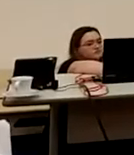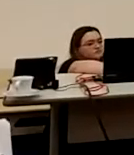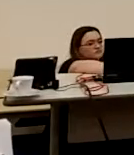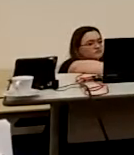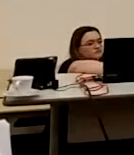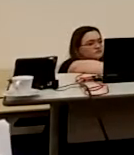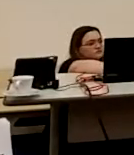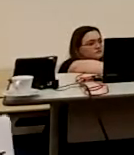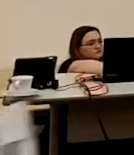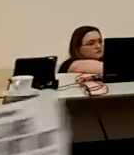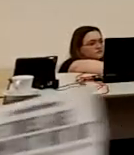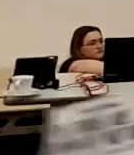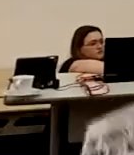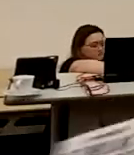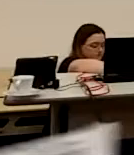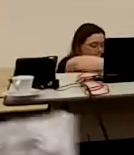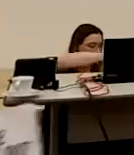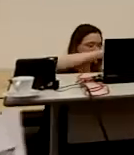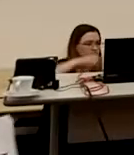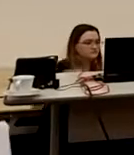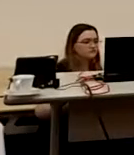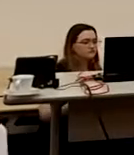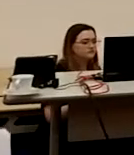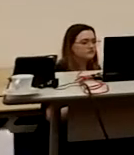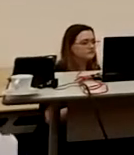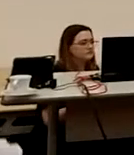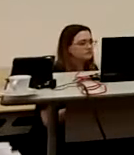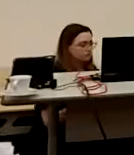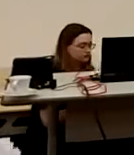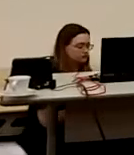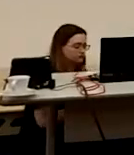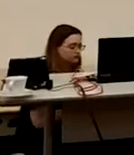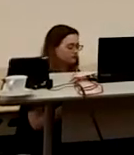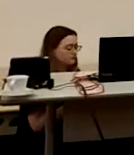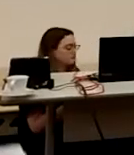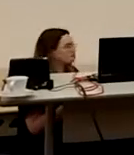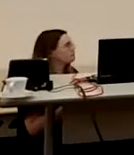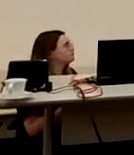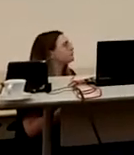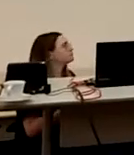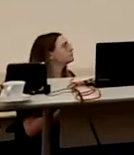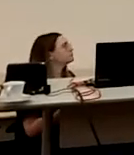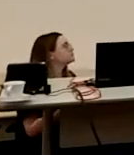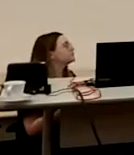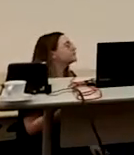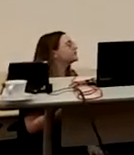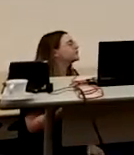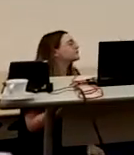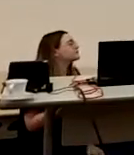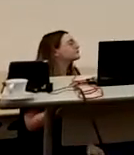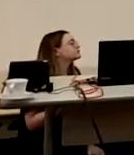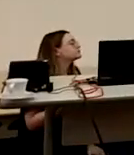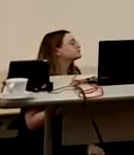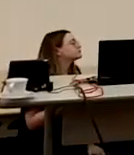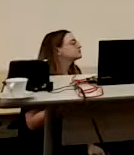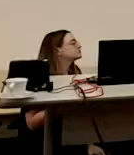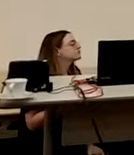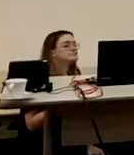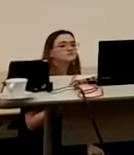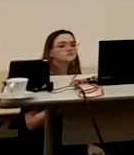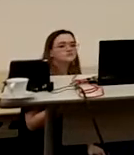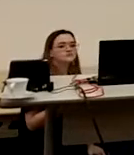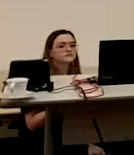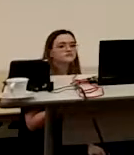and they'll be wearing high-vis vests, so you can identify them. If you have any questions related to access, please go to